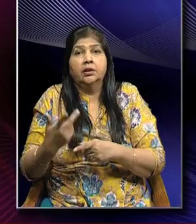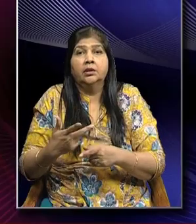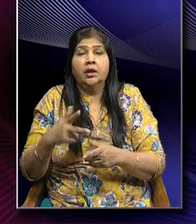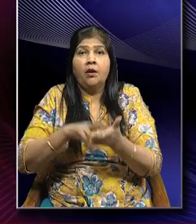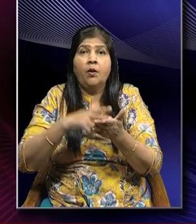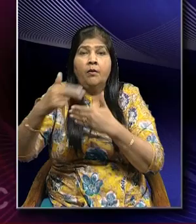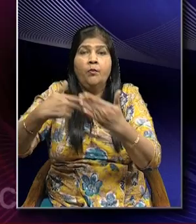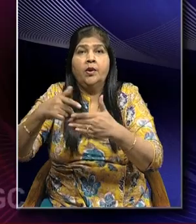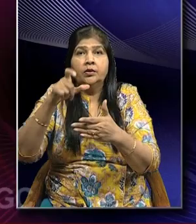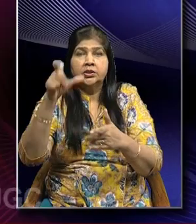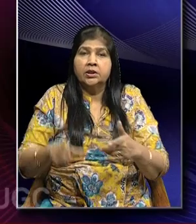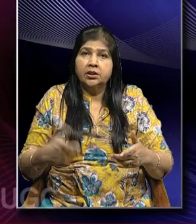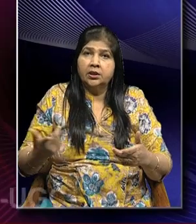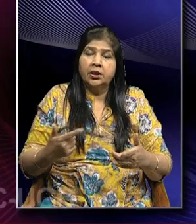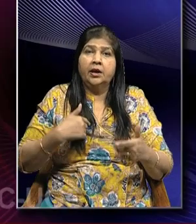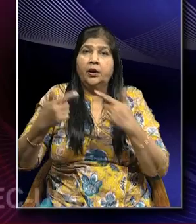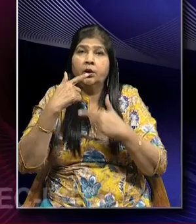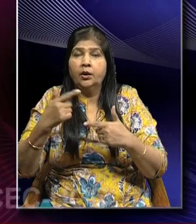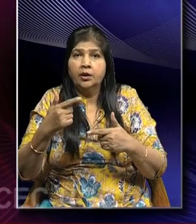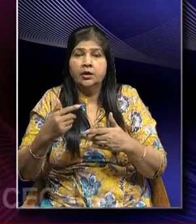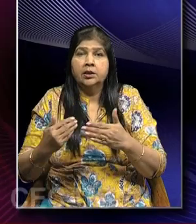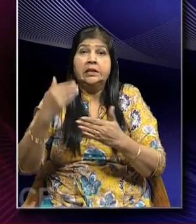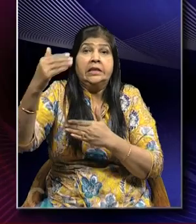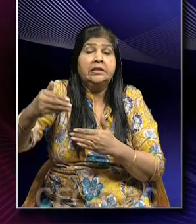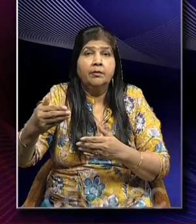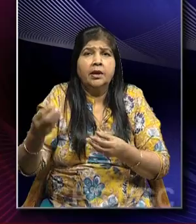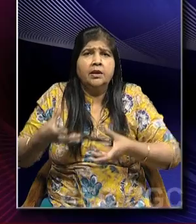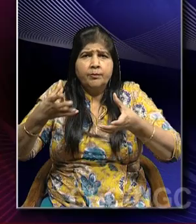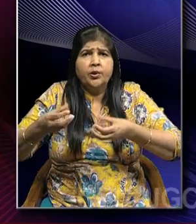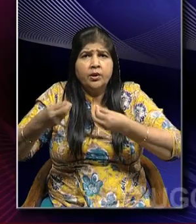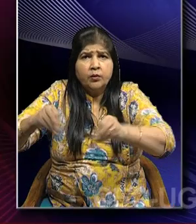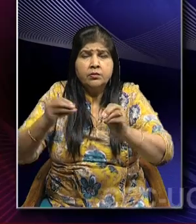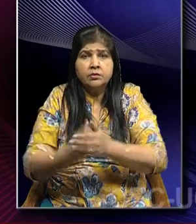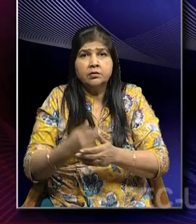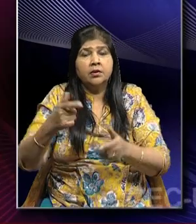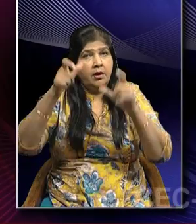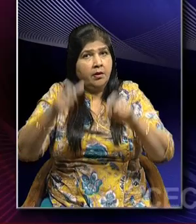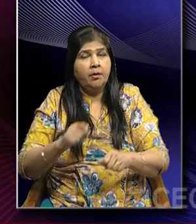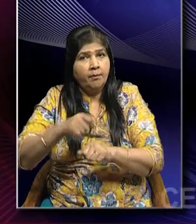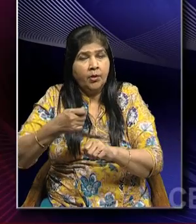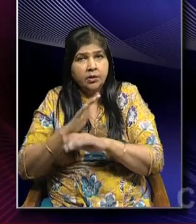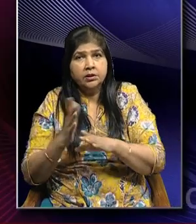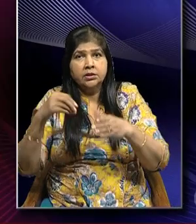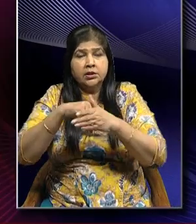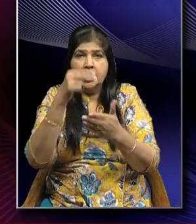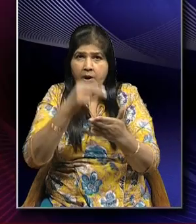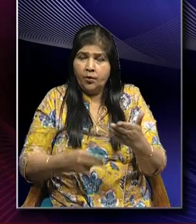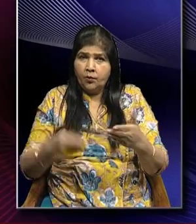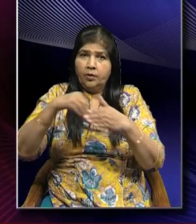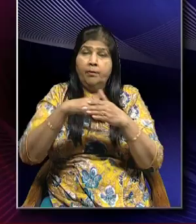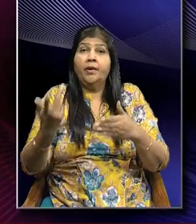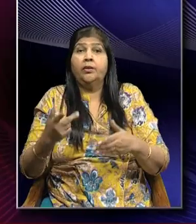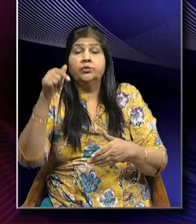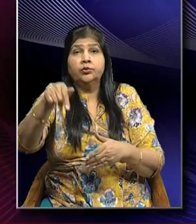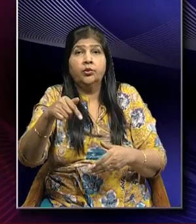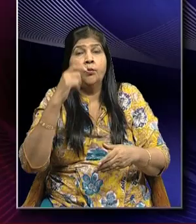chains, which means I'm talking about the suppliers also. It's not only the employees who are on the rolls of your company, but also